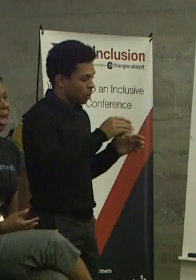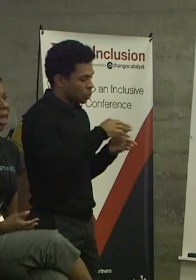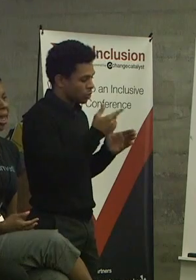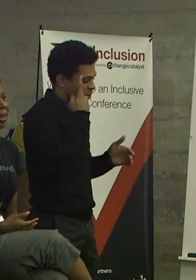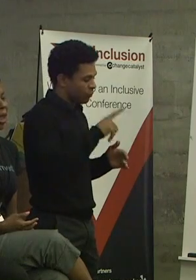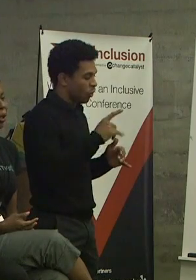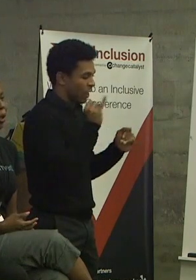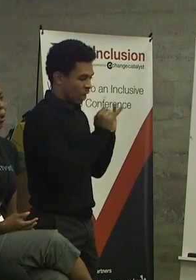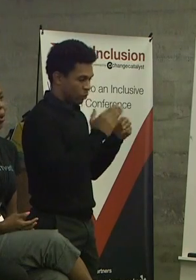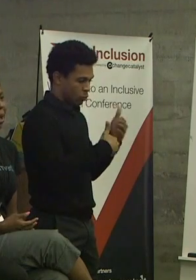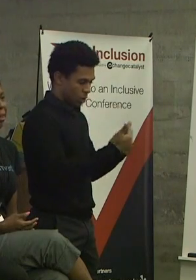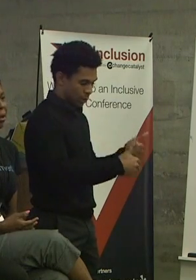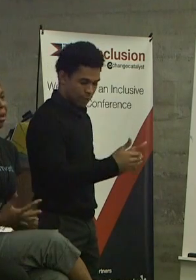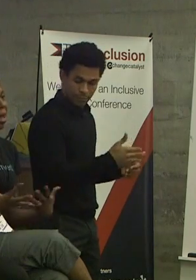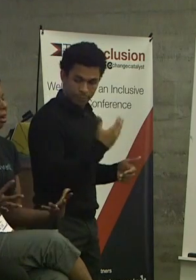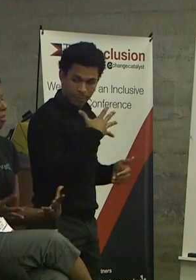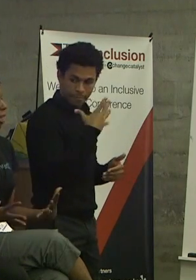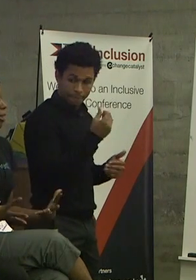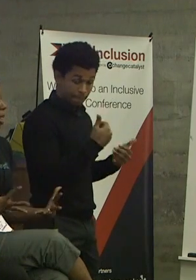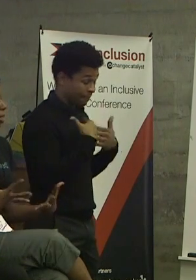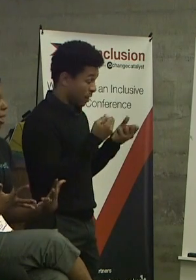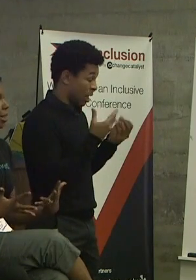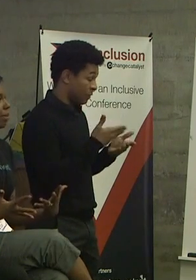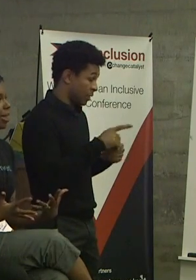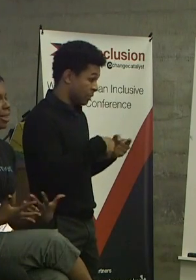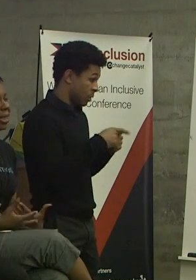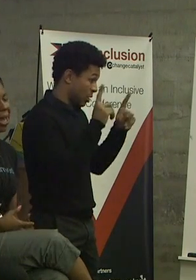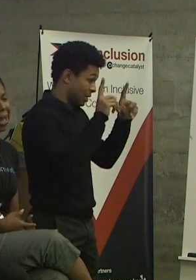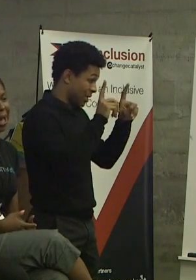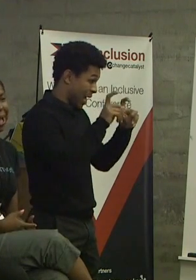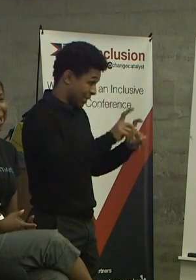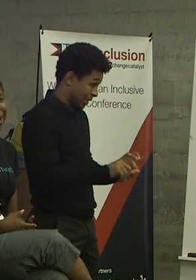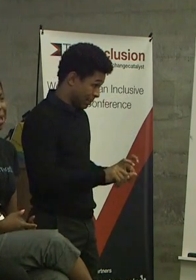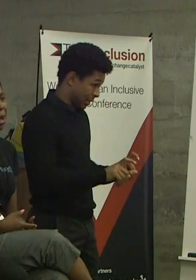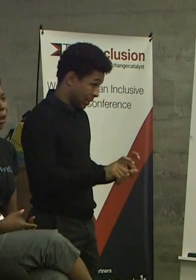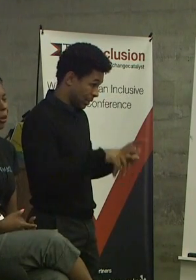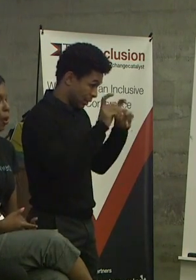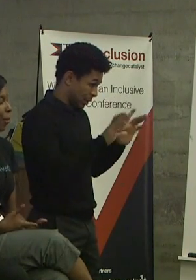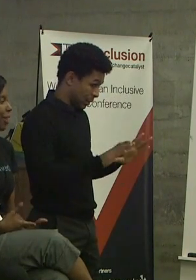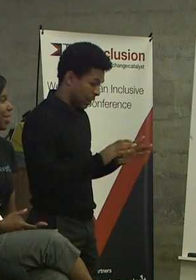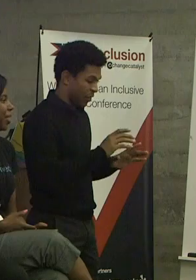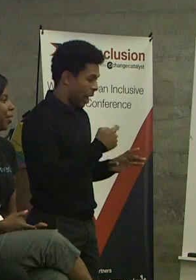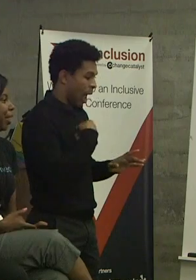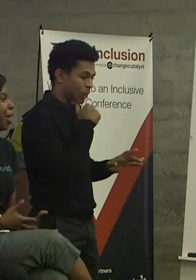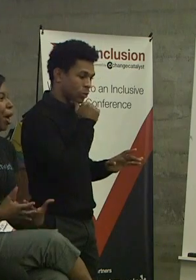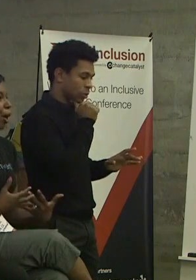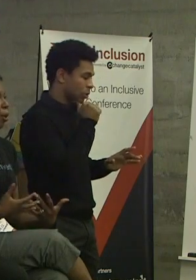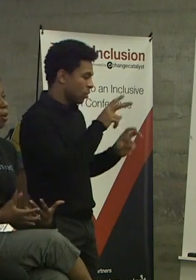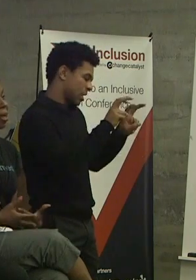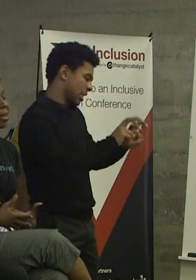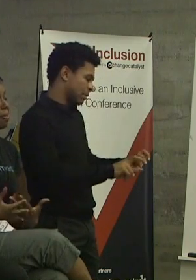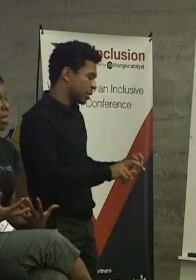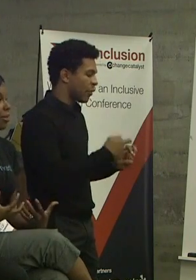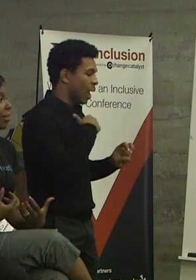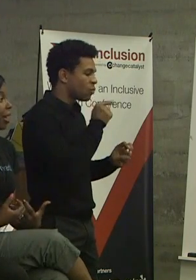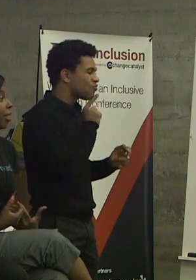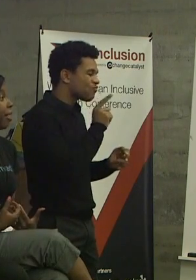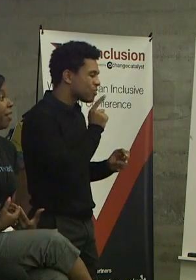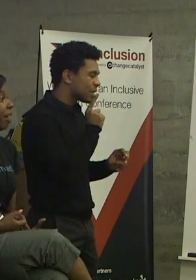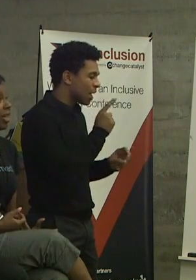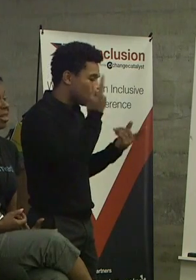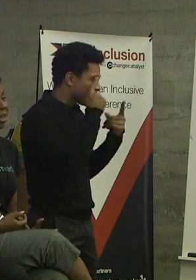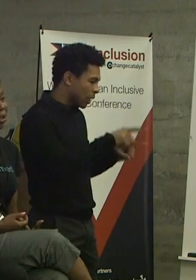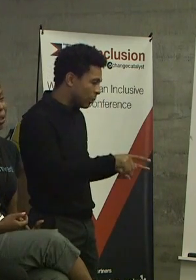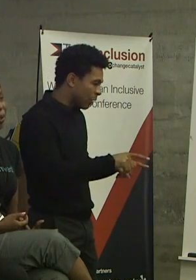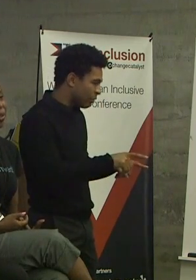process. And there are a lot of things about assessments that I don't necessarily agree with. To me, there's not